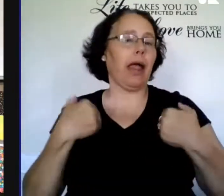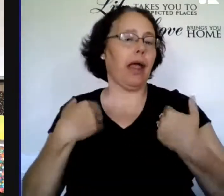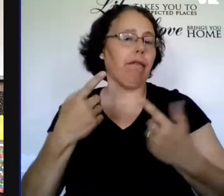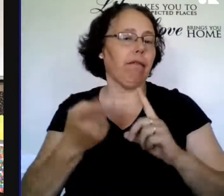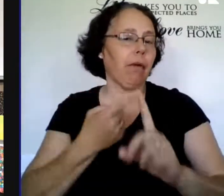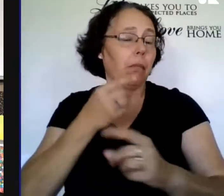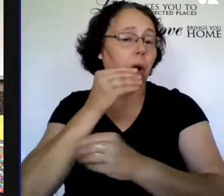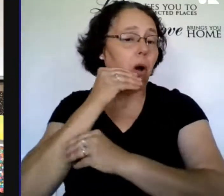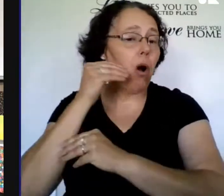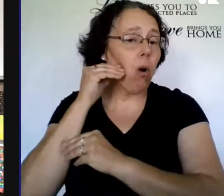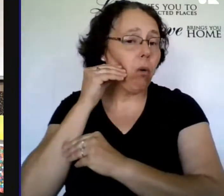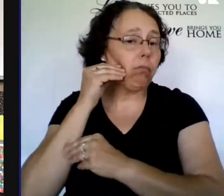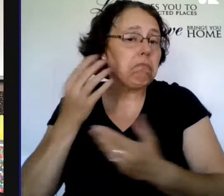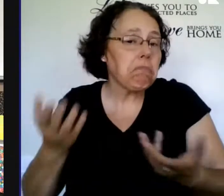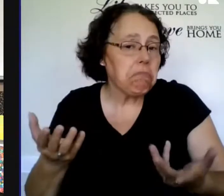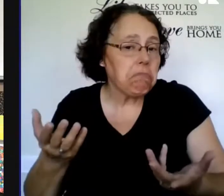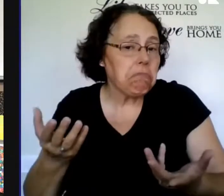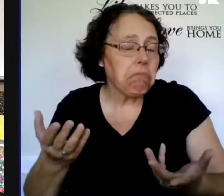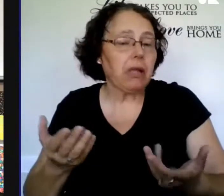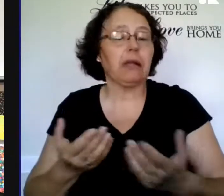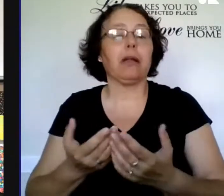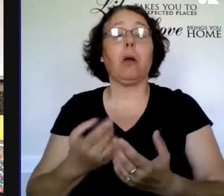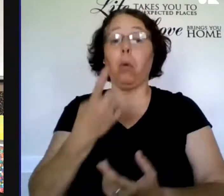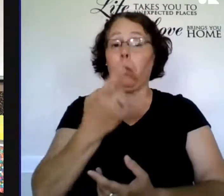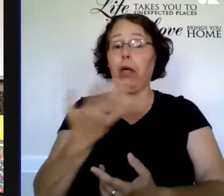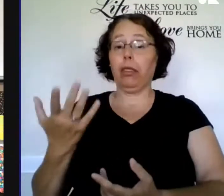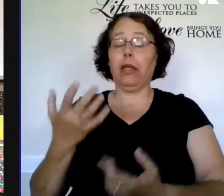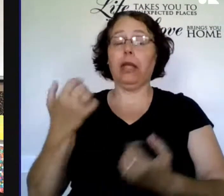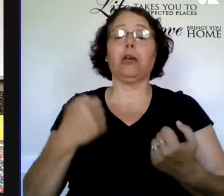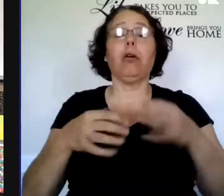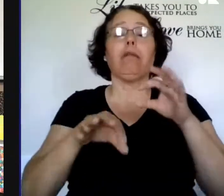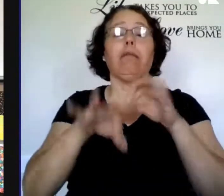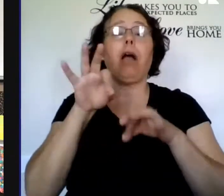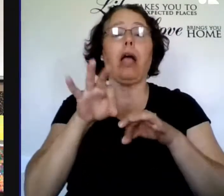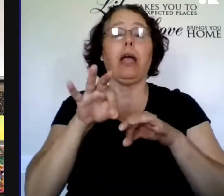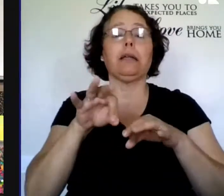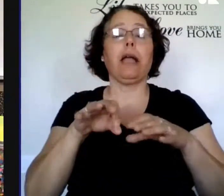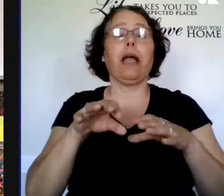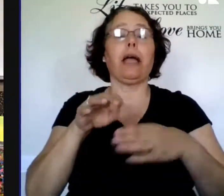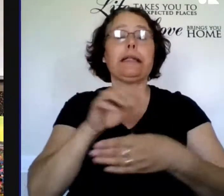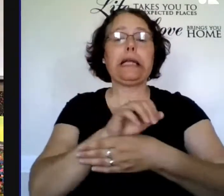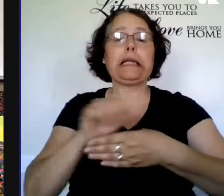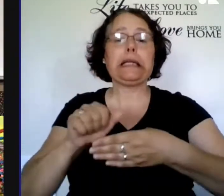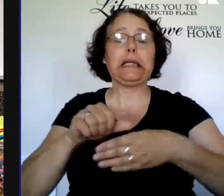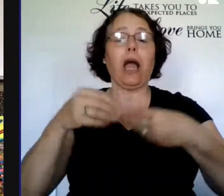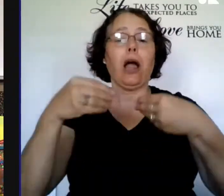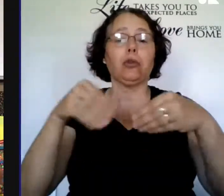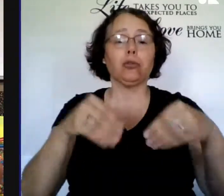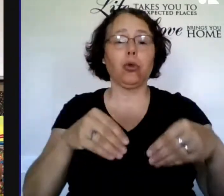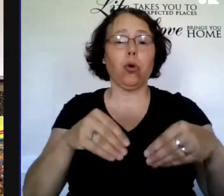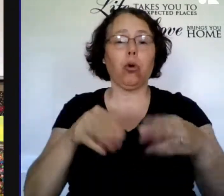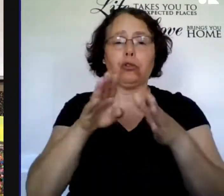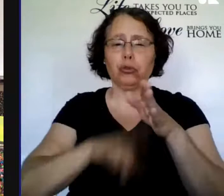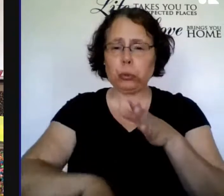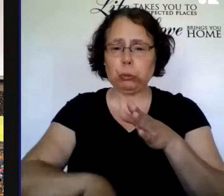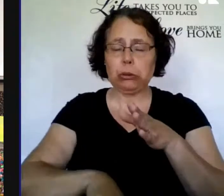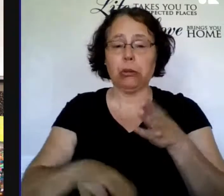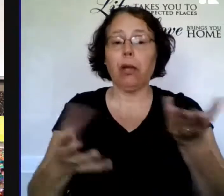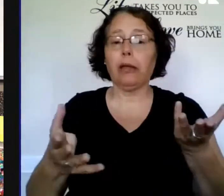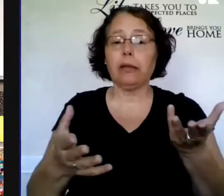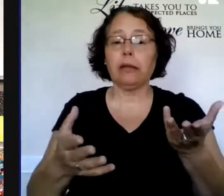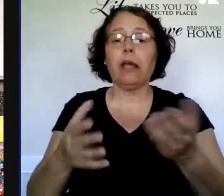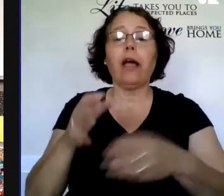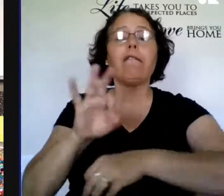library that you could find at the dollar store or Meijer was feathers. So I've got this type of